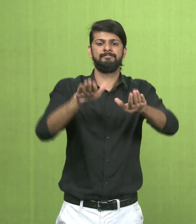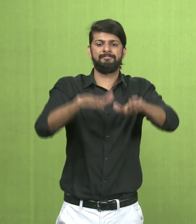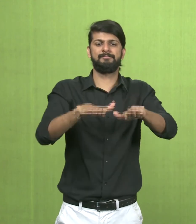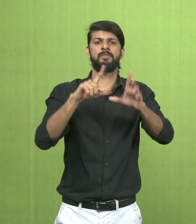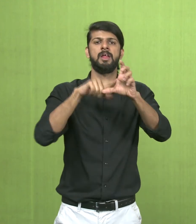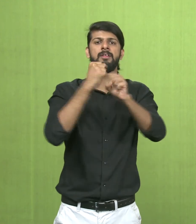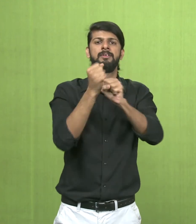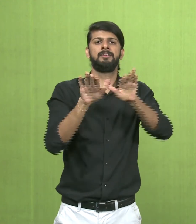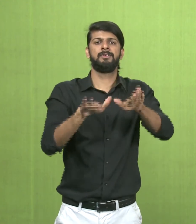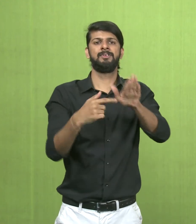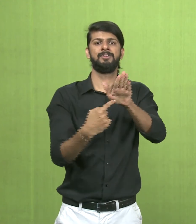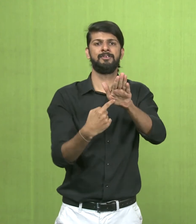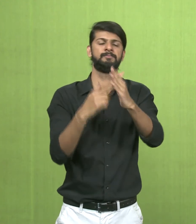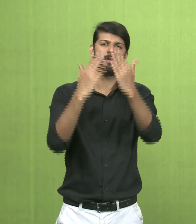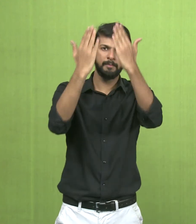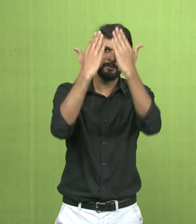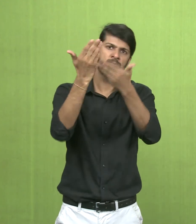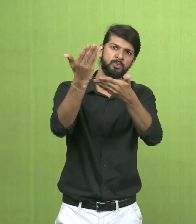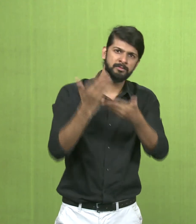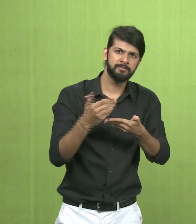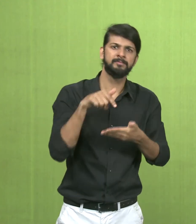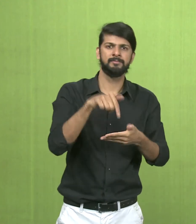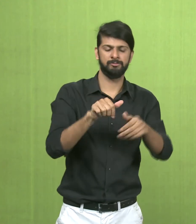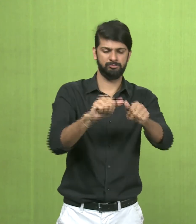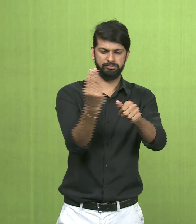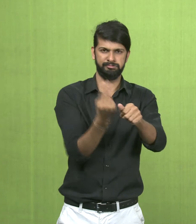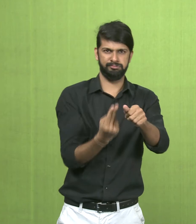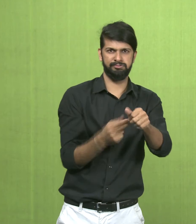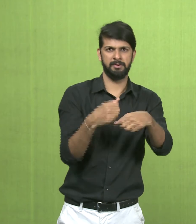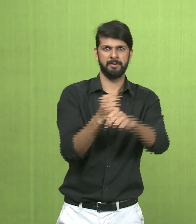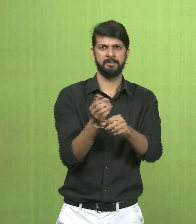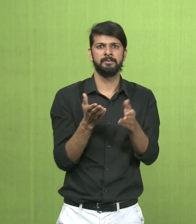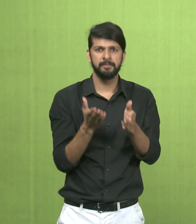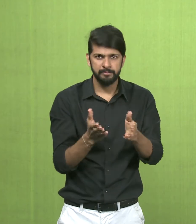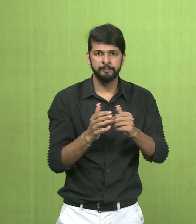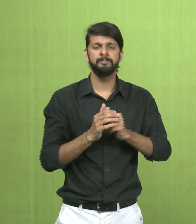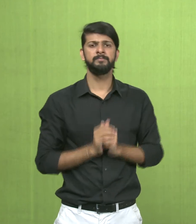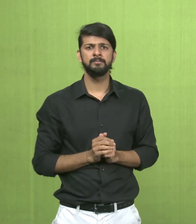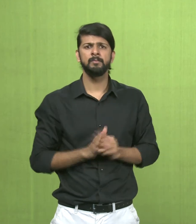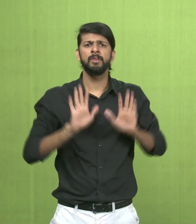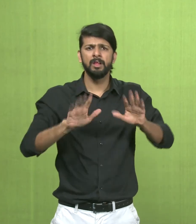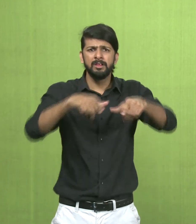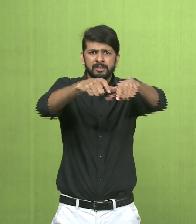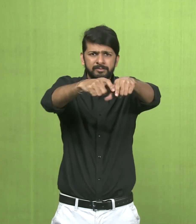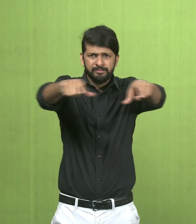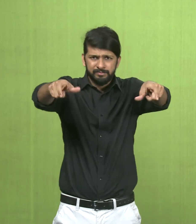goddess visited your house. You are welcoming the goddess in your house.